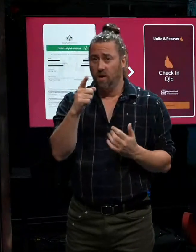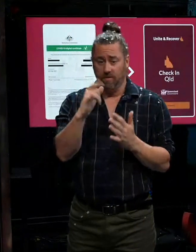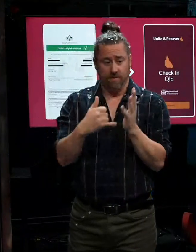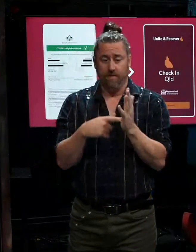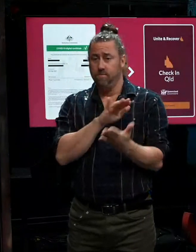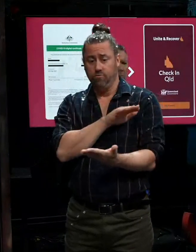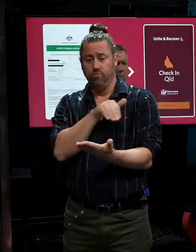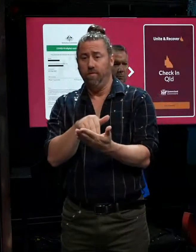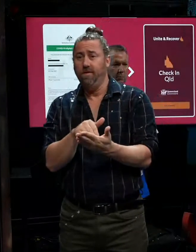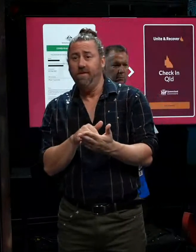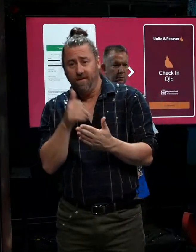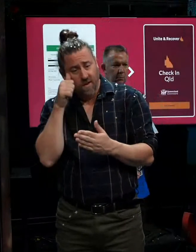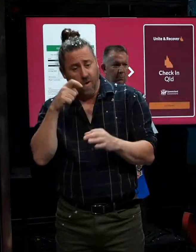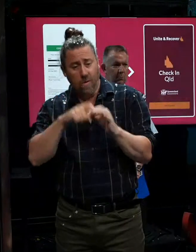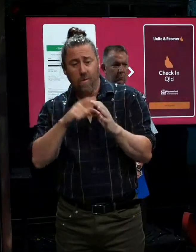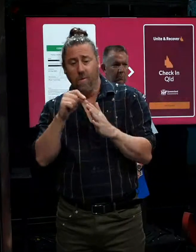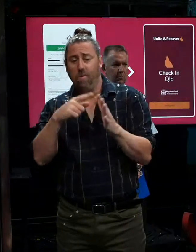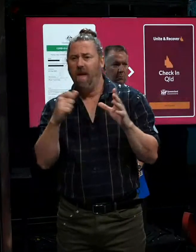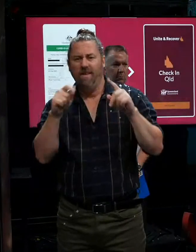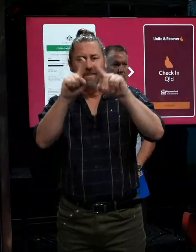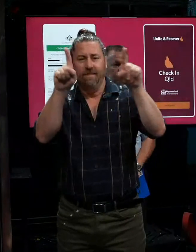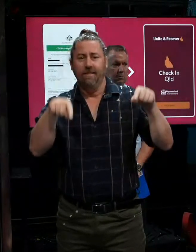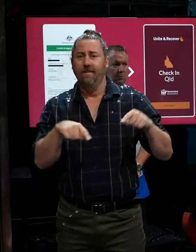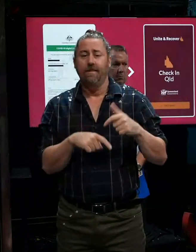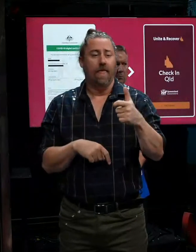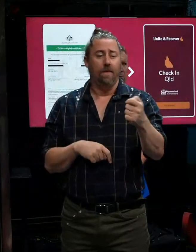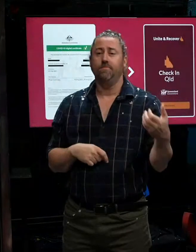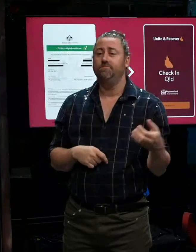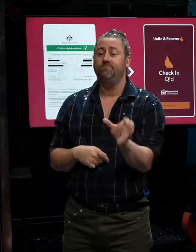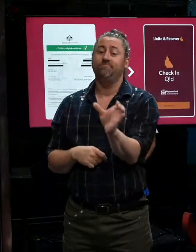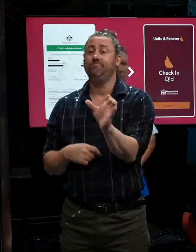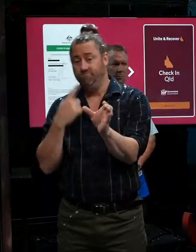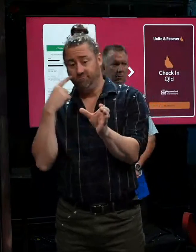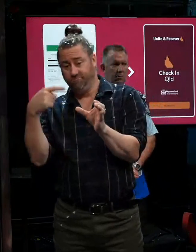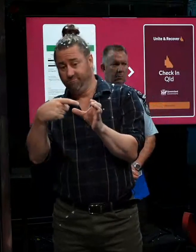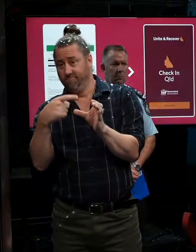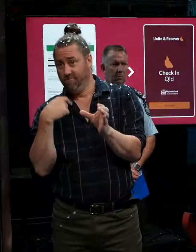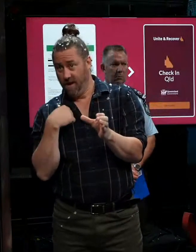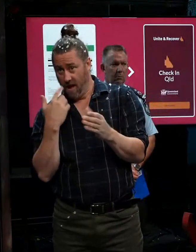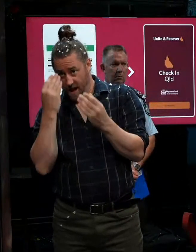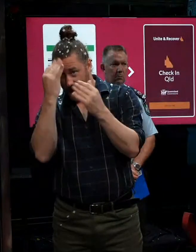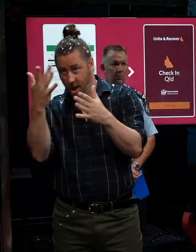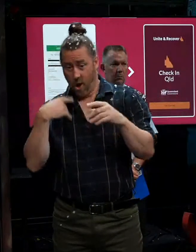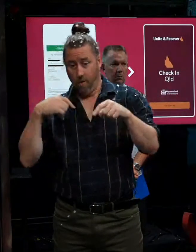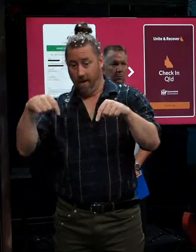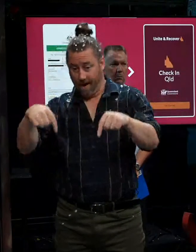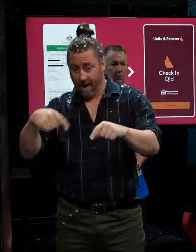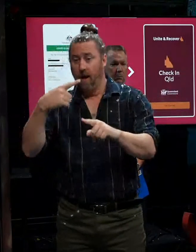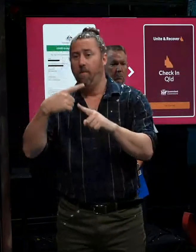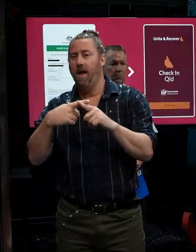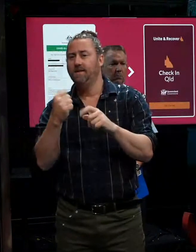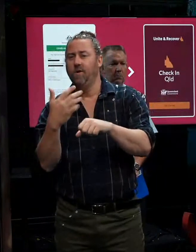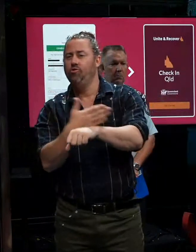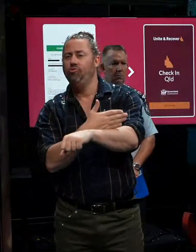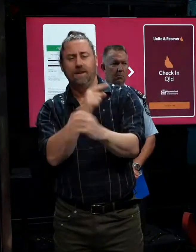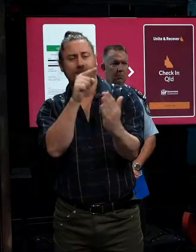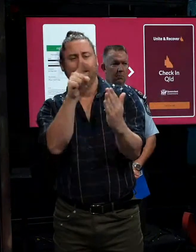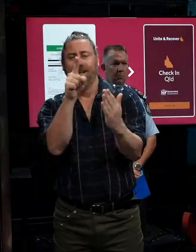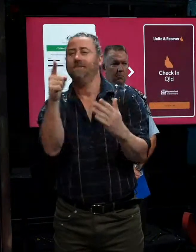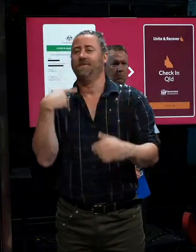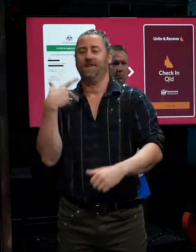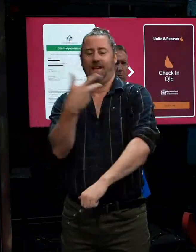through this their app that they will be able to show their vaccination status. For those people